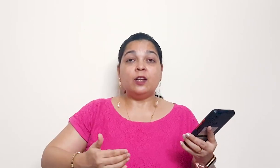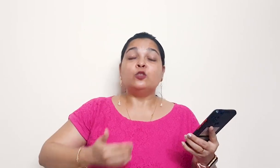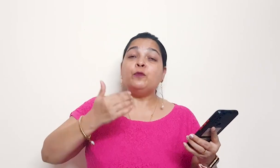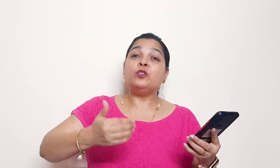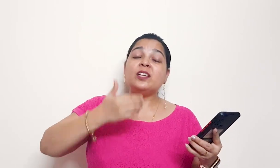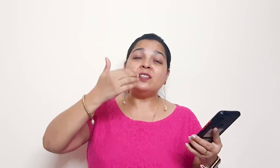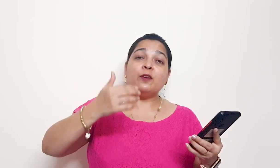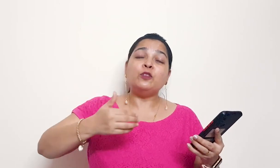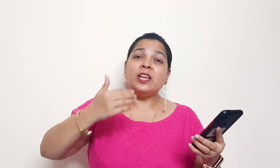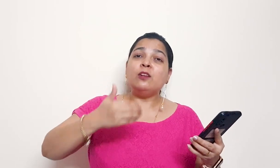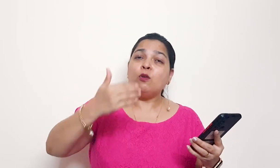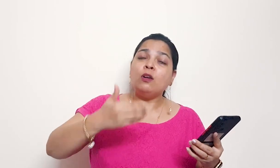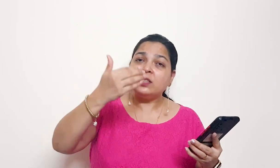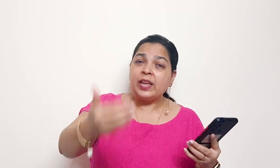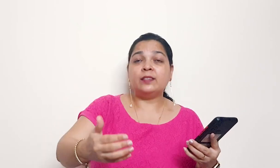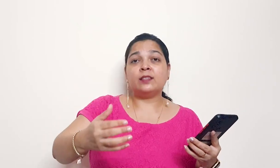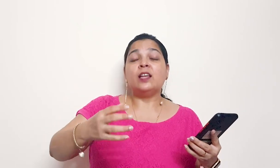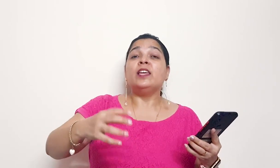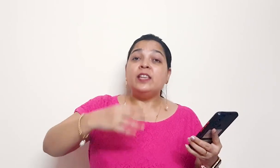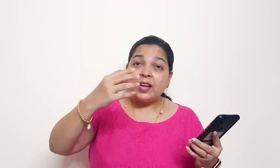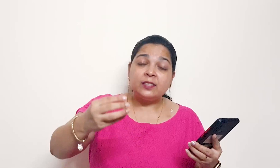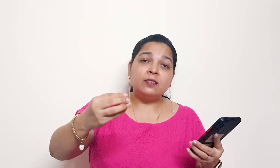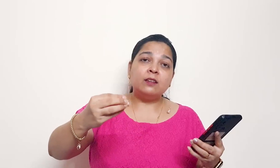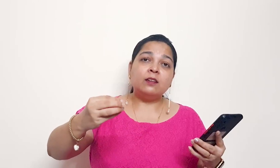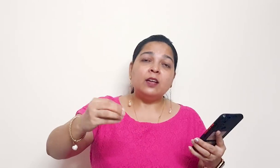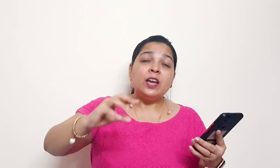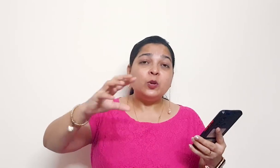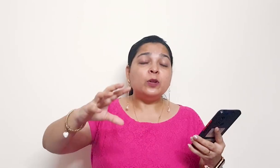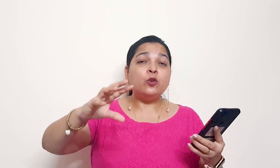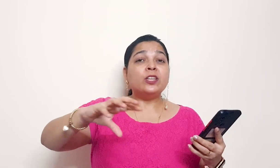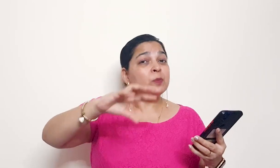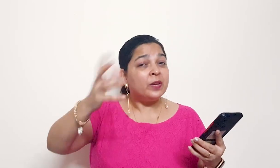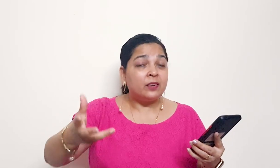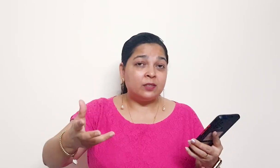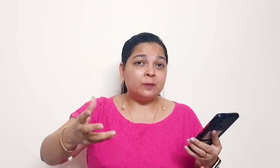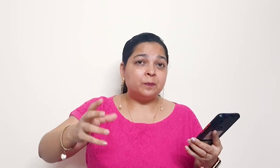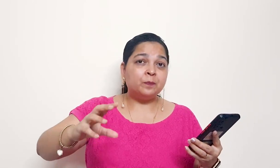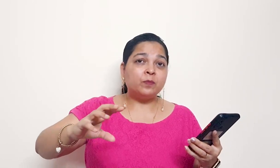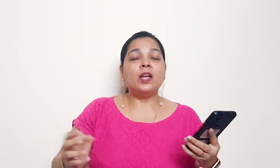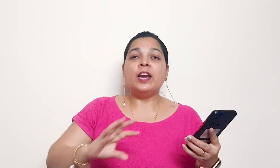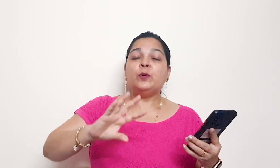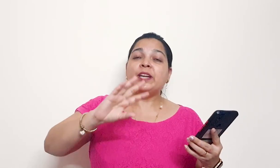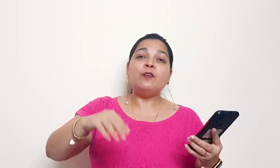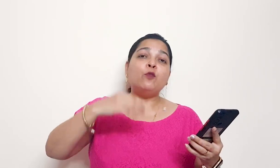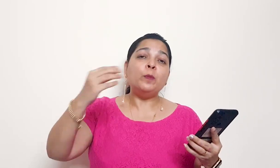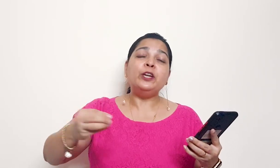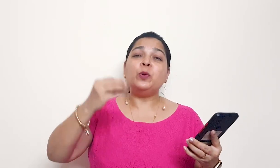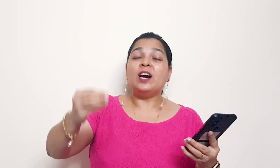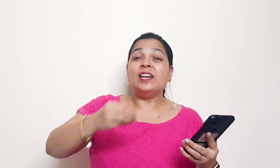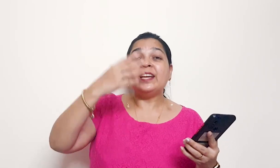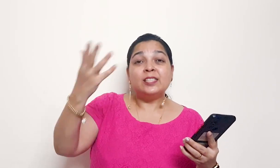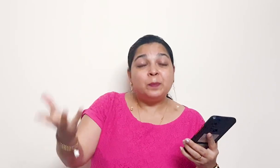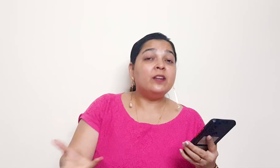energy. So if you're saying the wrong things, yes, your experience, it will take form